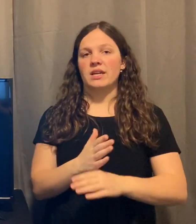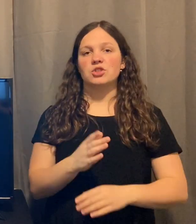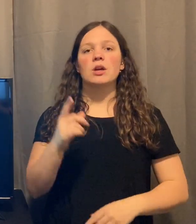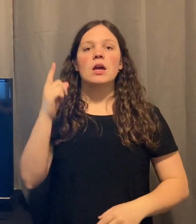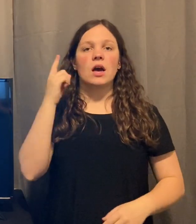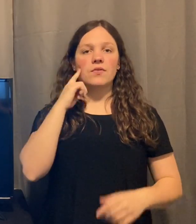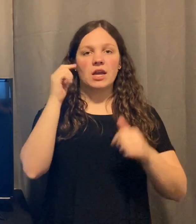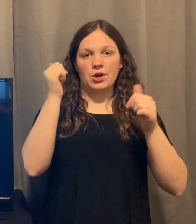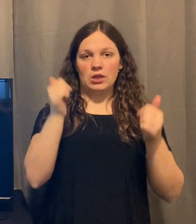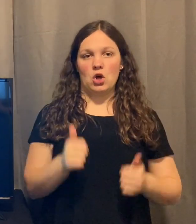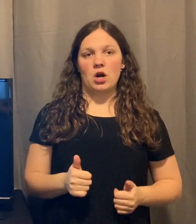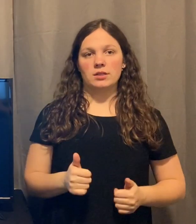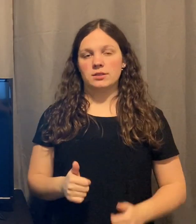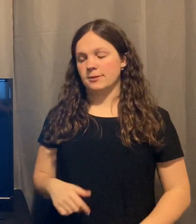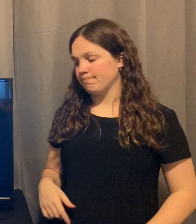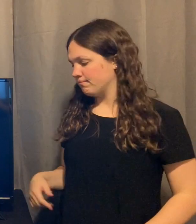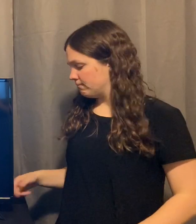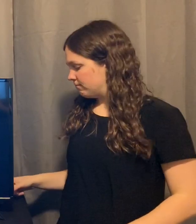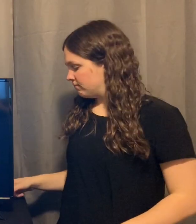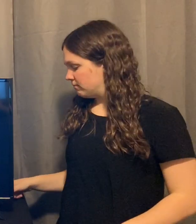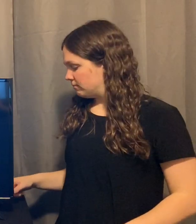range of hearing loss.